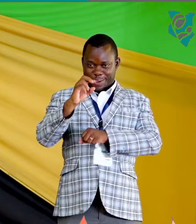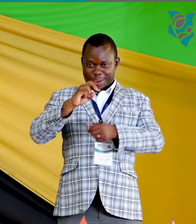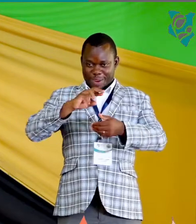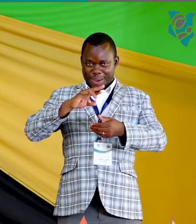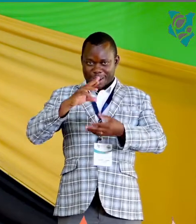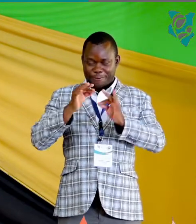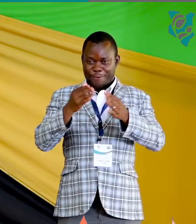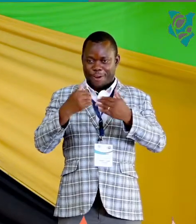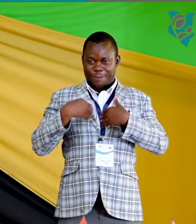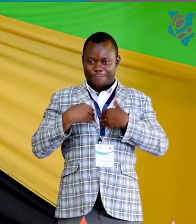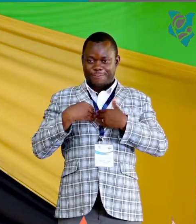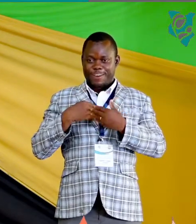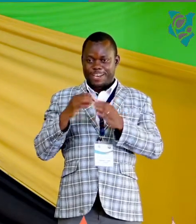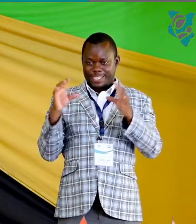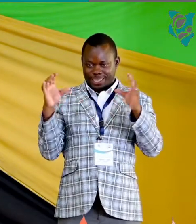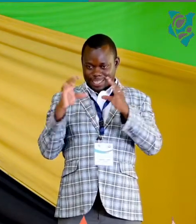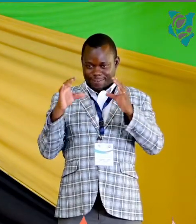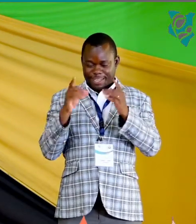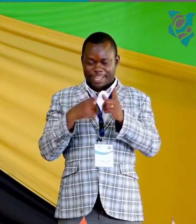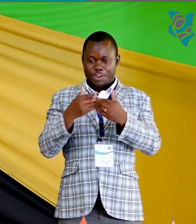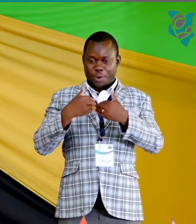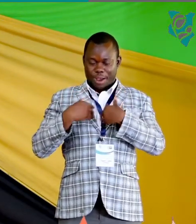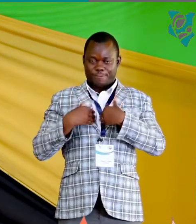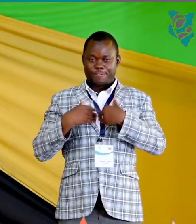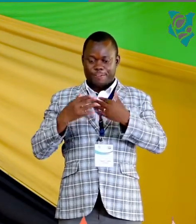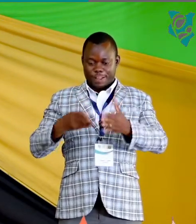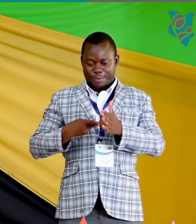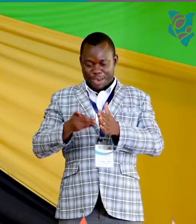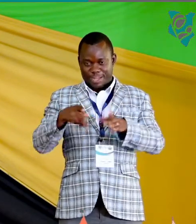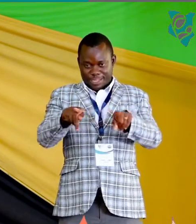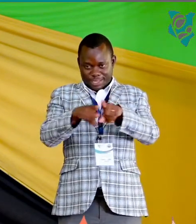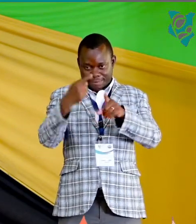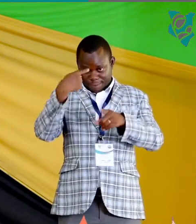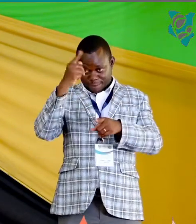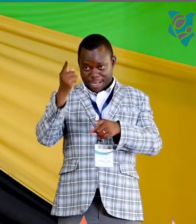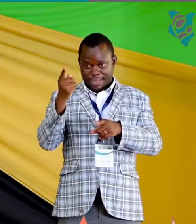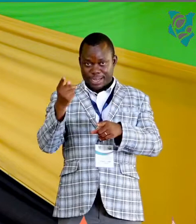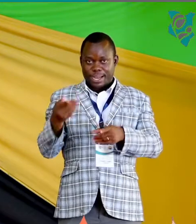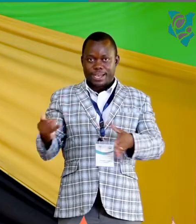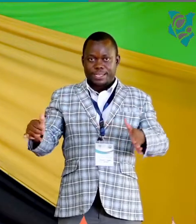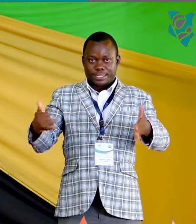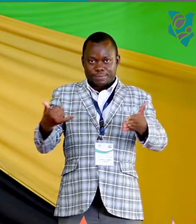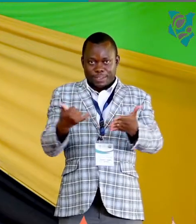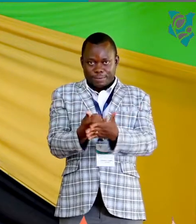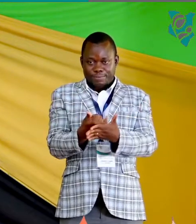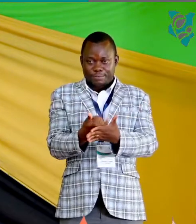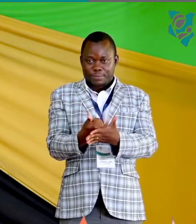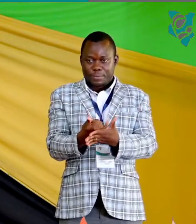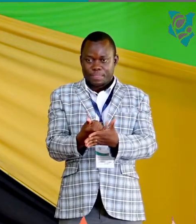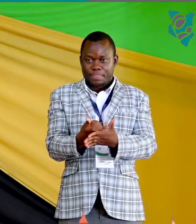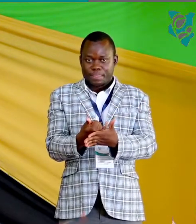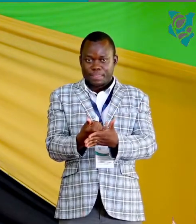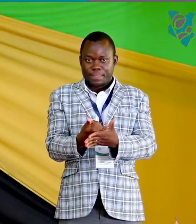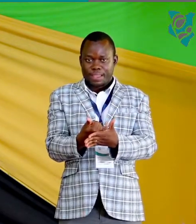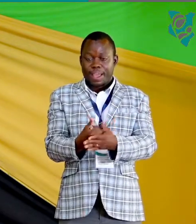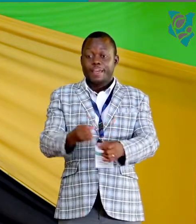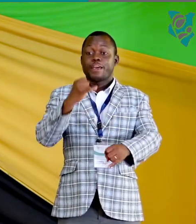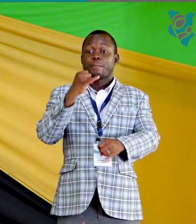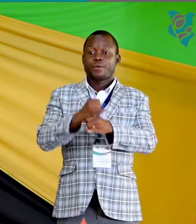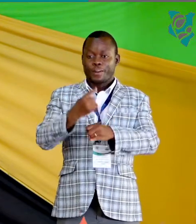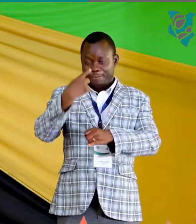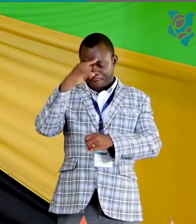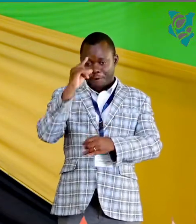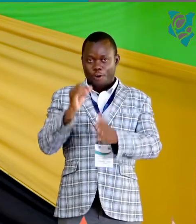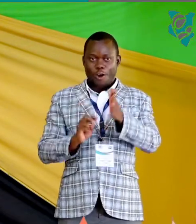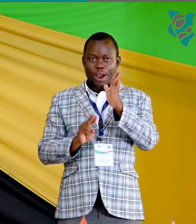certificate, you are given the scale according to certificate. We have employed up to the graduate job group K. We have 6